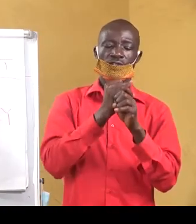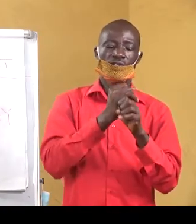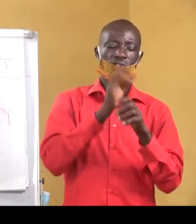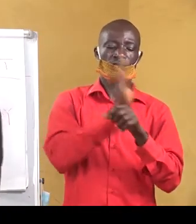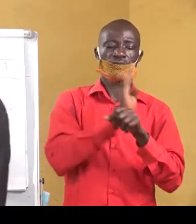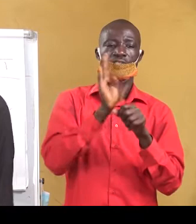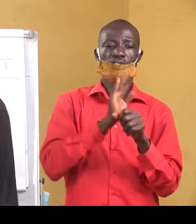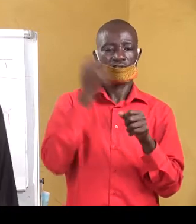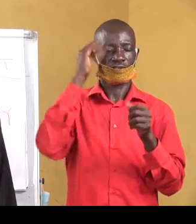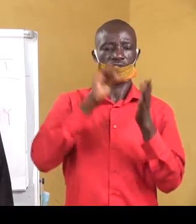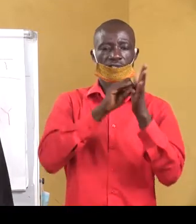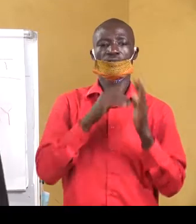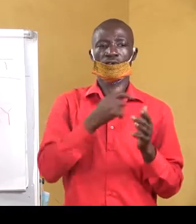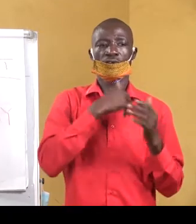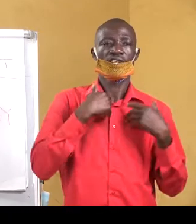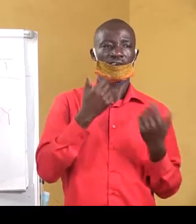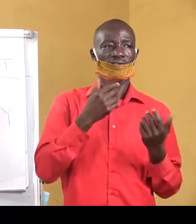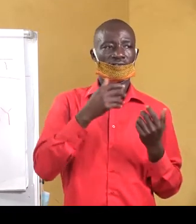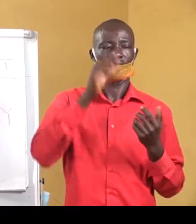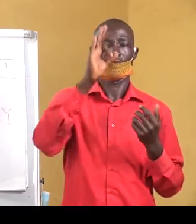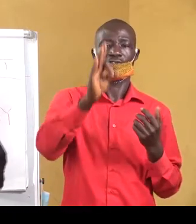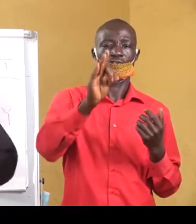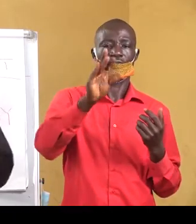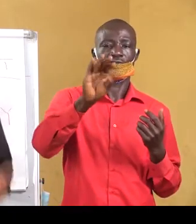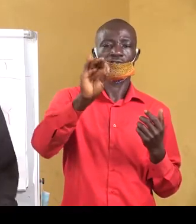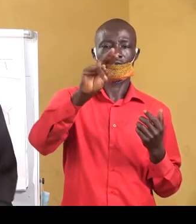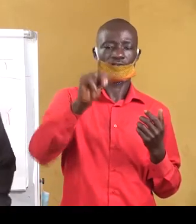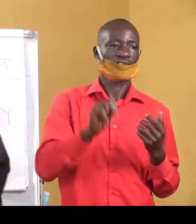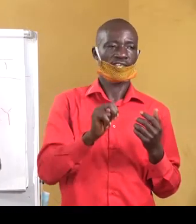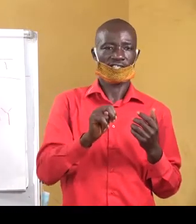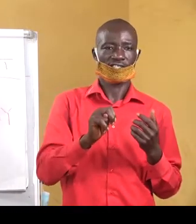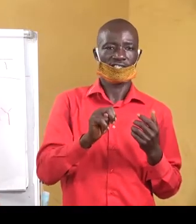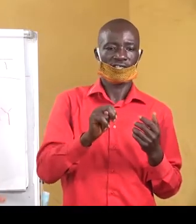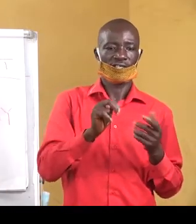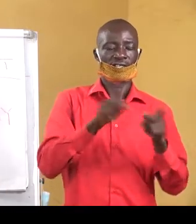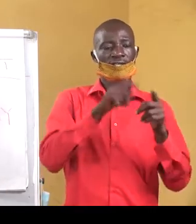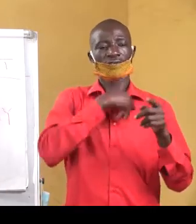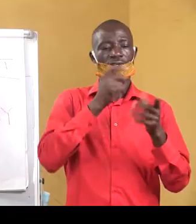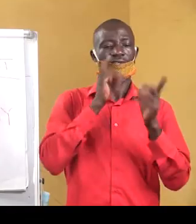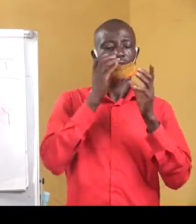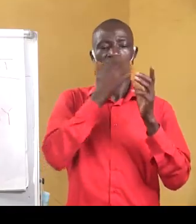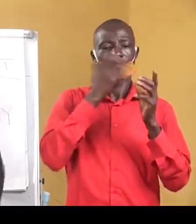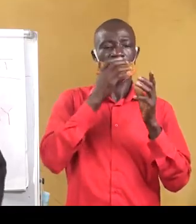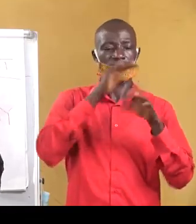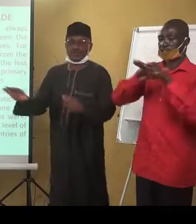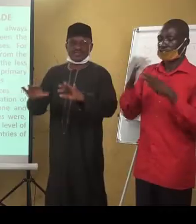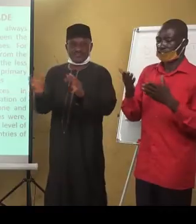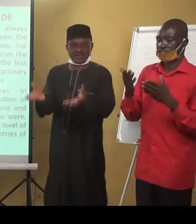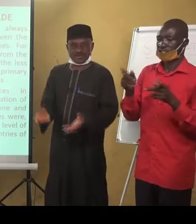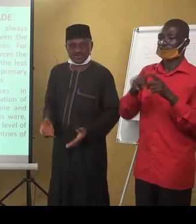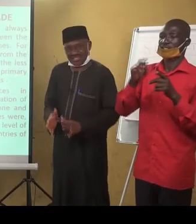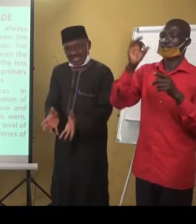For example, Francophone countries. Nigeria is an Anglophone country. We speak English. Trade is